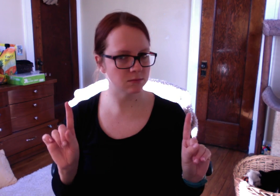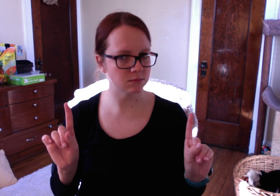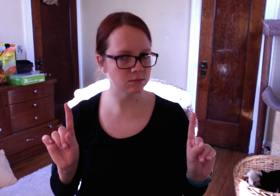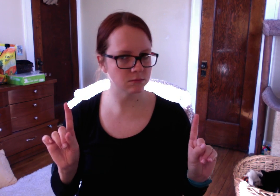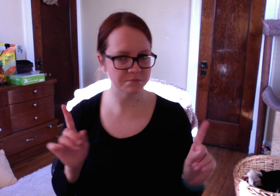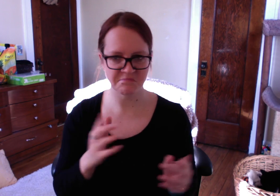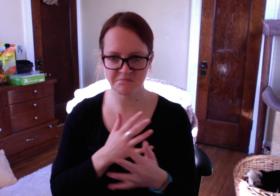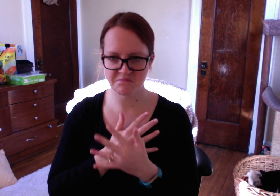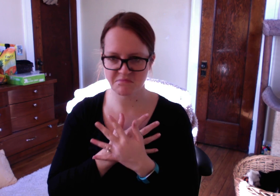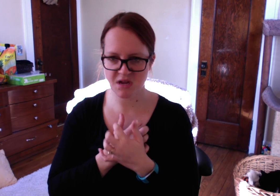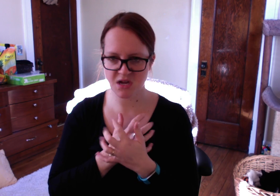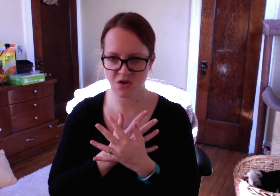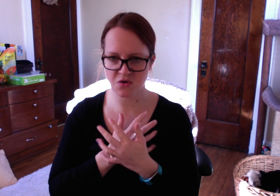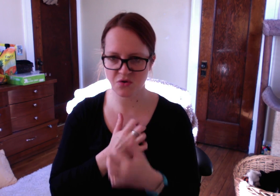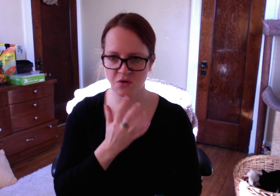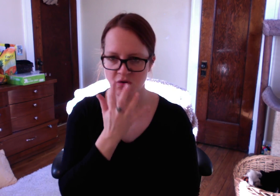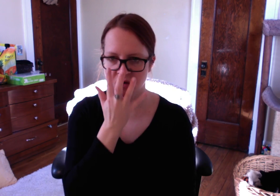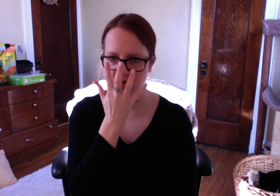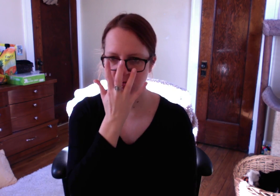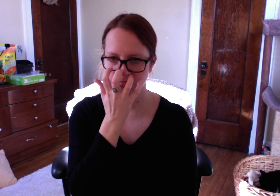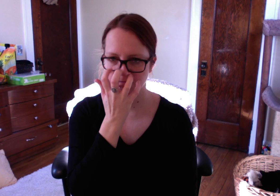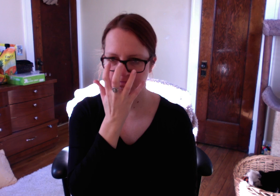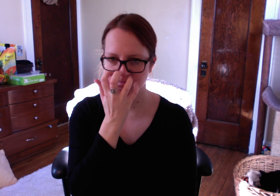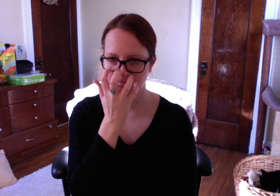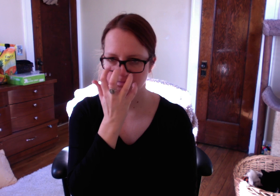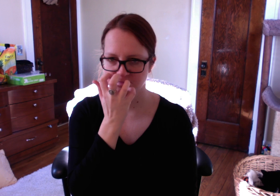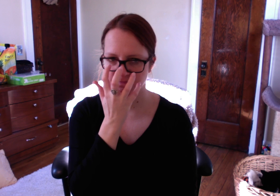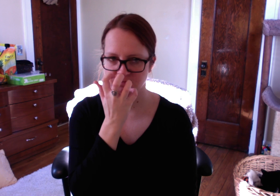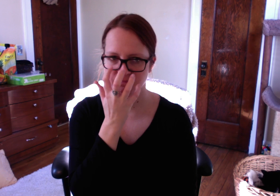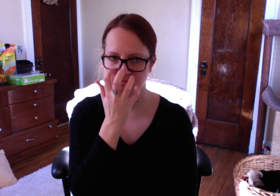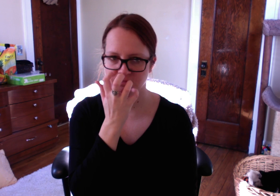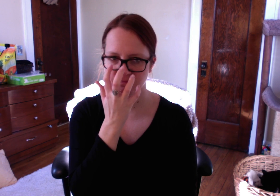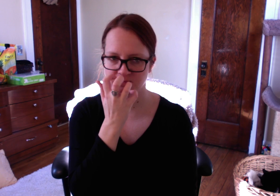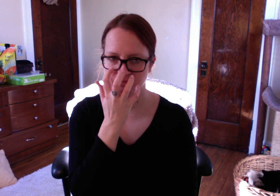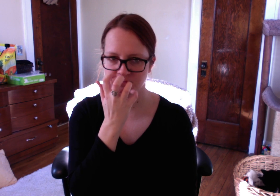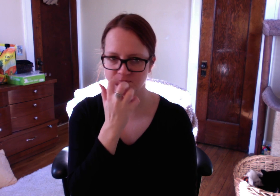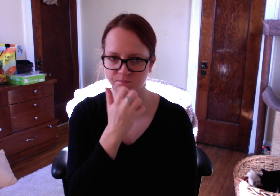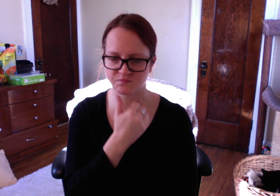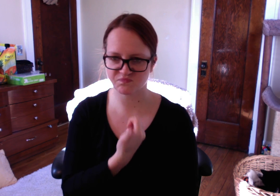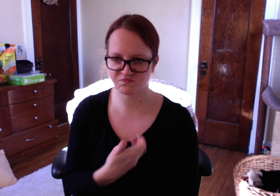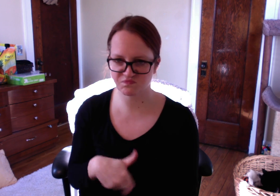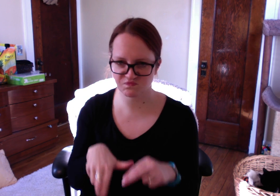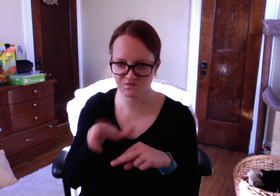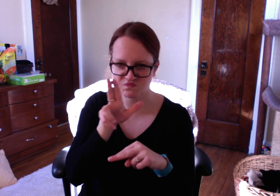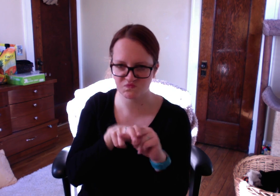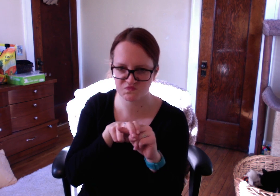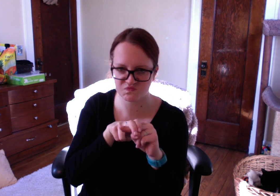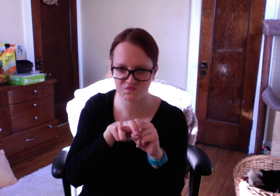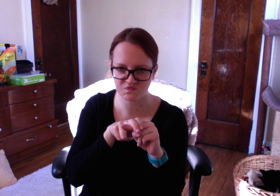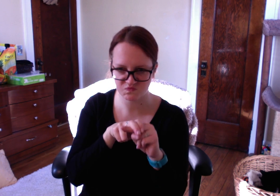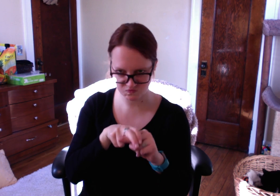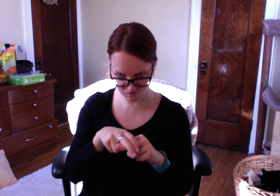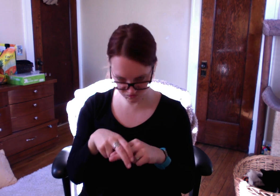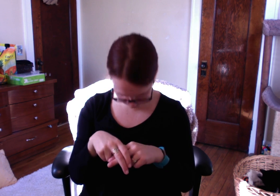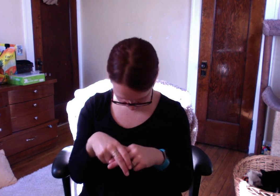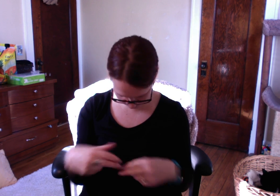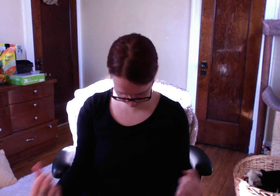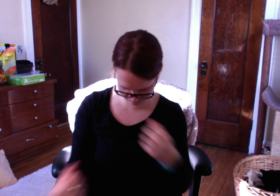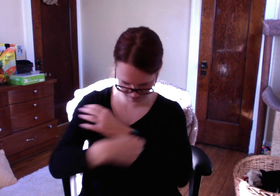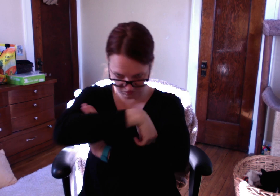animal. That animal was Bear. He sat there with his head down and a grumpy look on